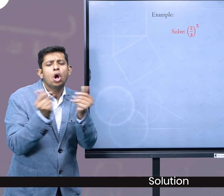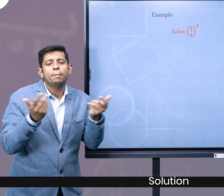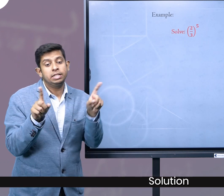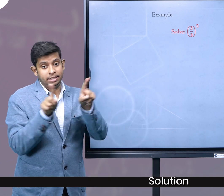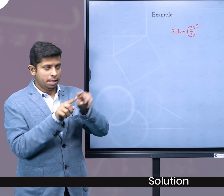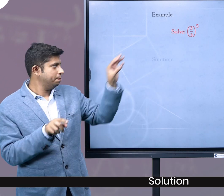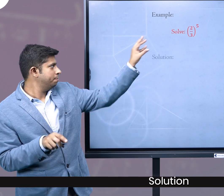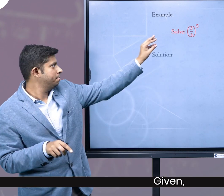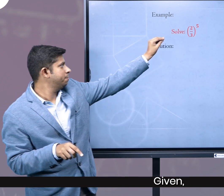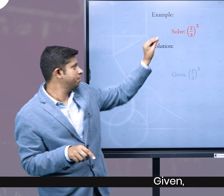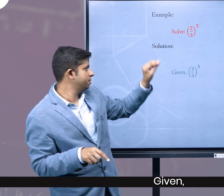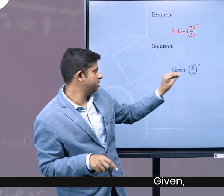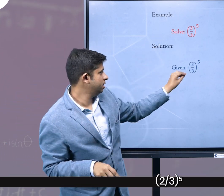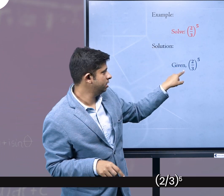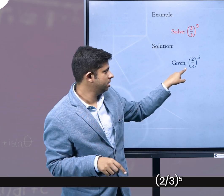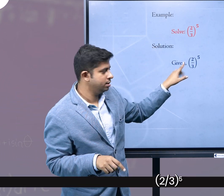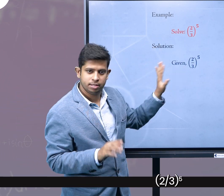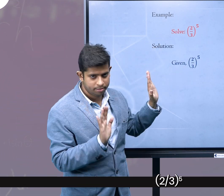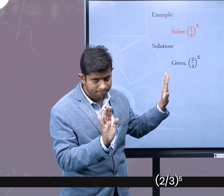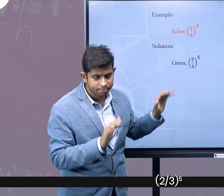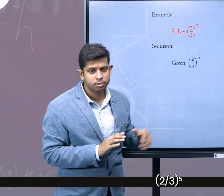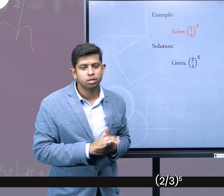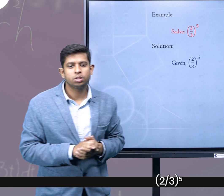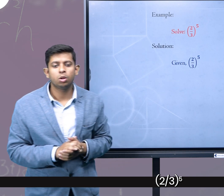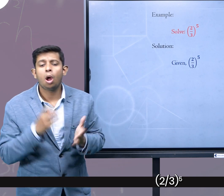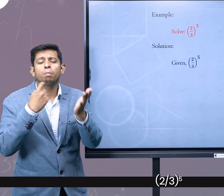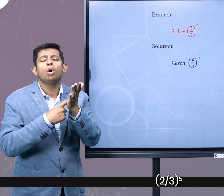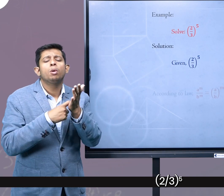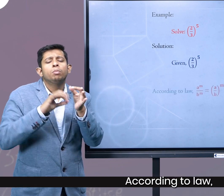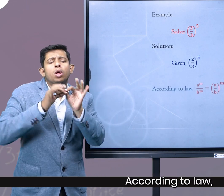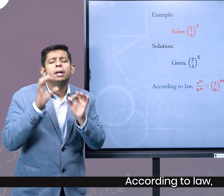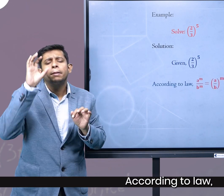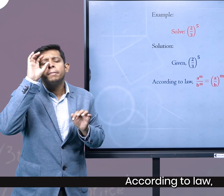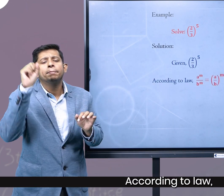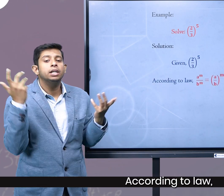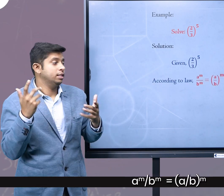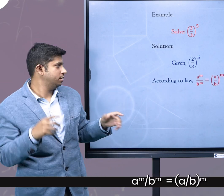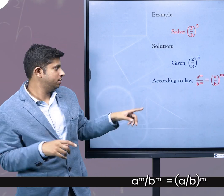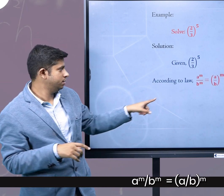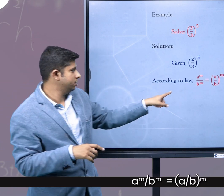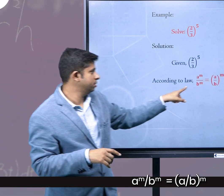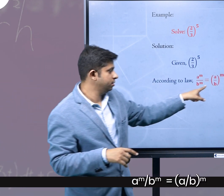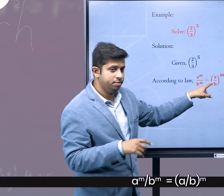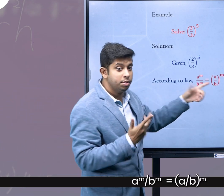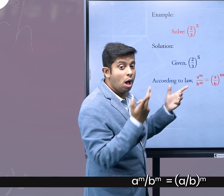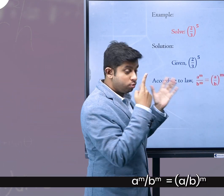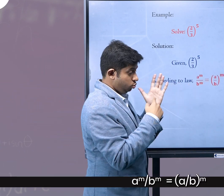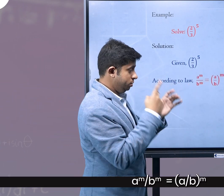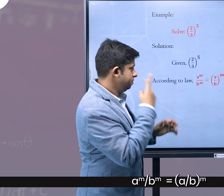Solution. Given 2 by 3 whole to the power of 5. According to the law, a to the power of m by b to the power of